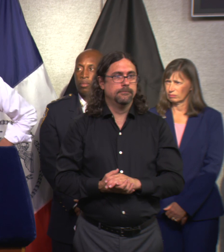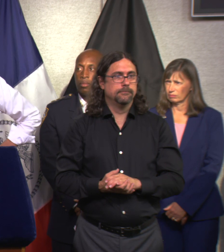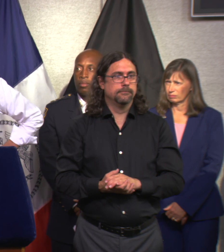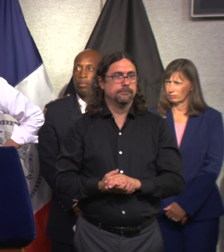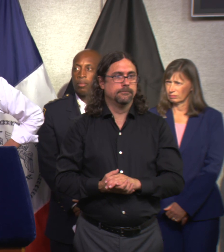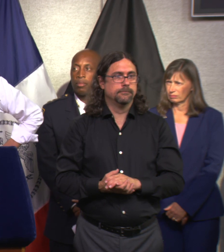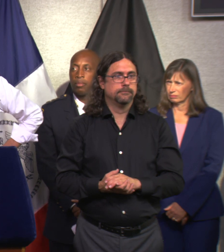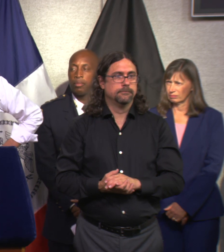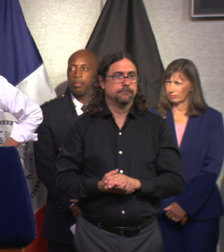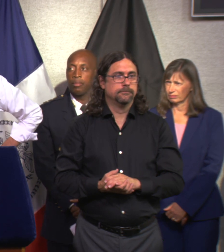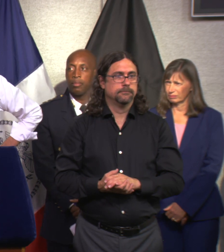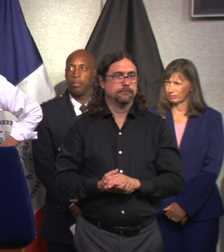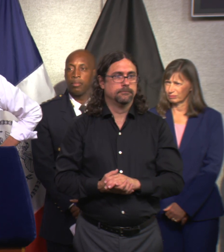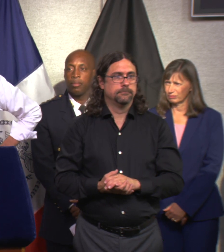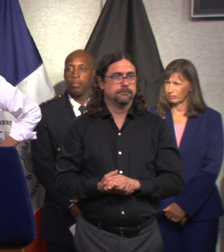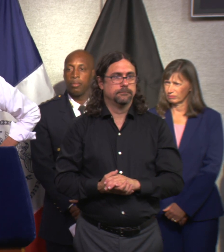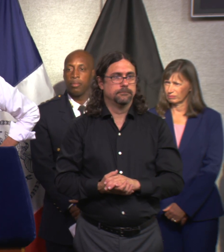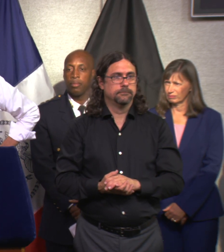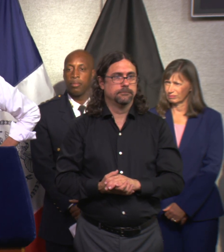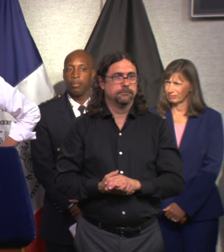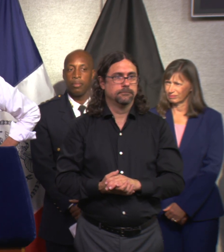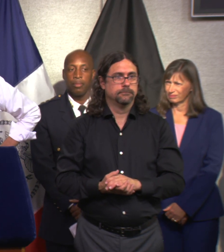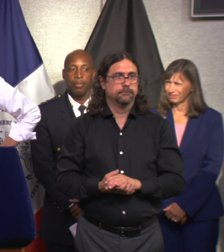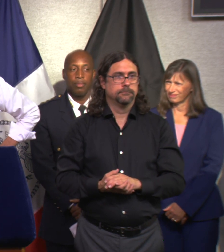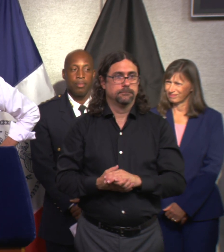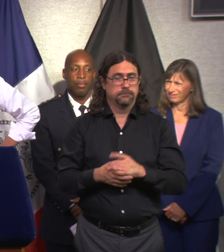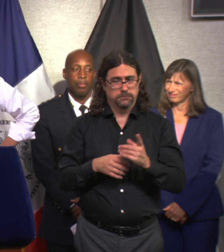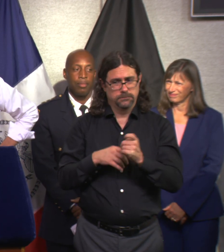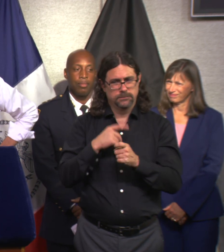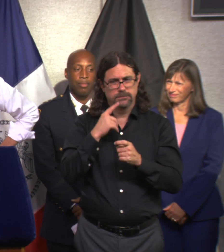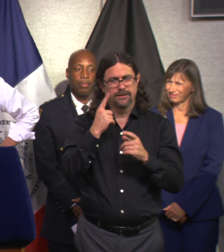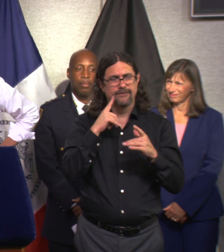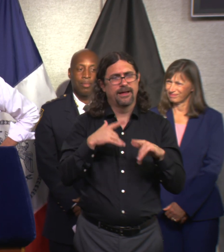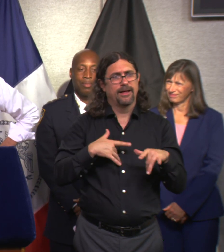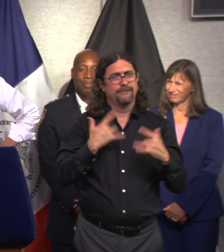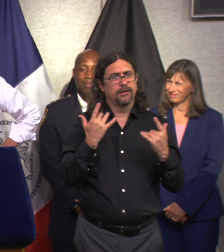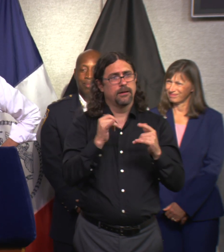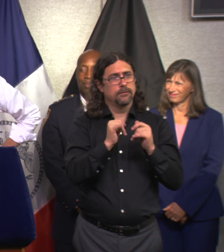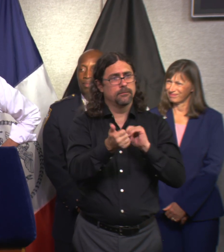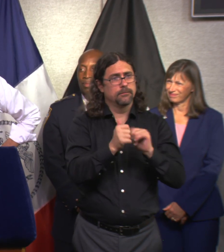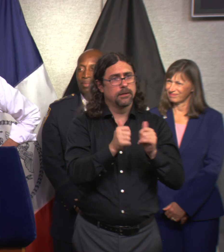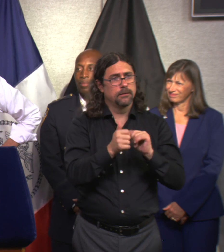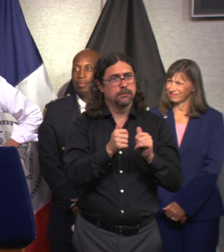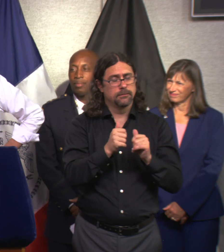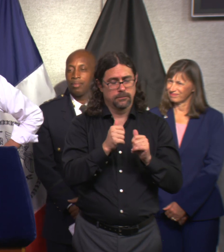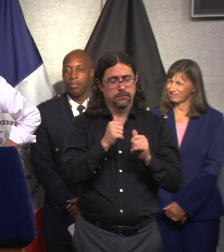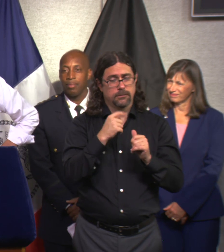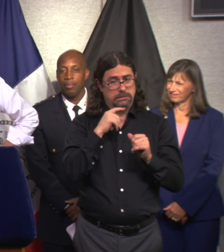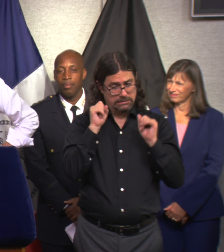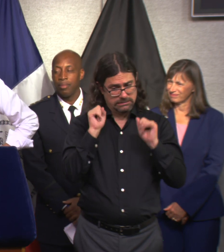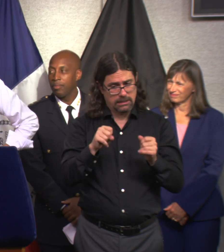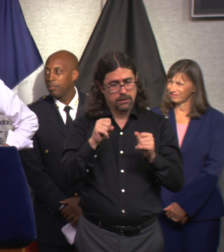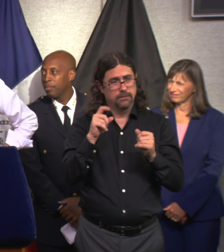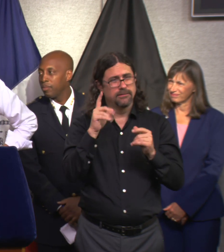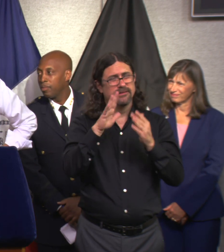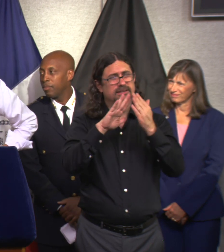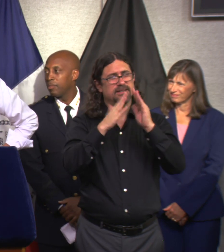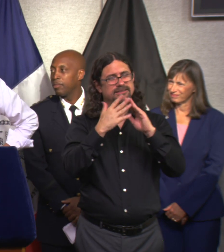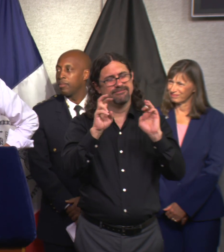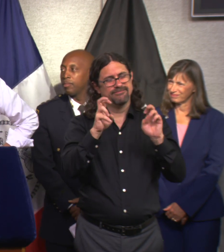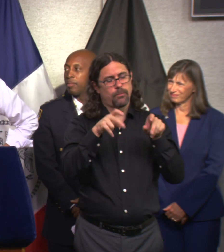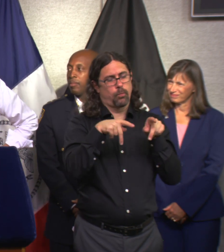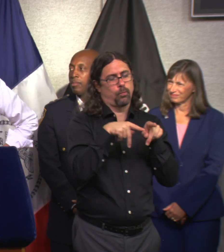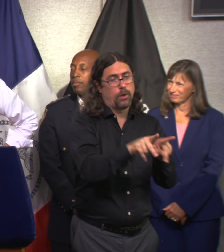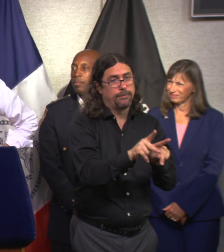Again, I am not a lawyer. I find that a very tempting equation. And I think the commissioner has an